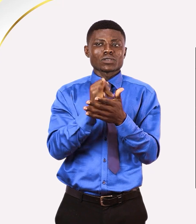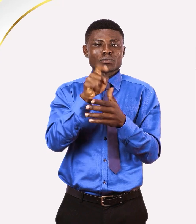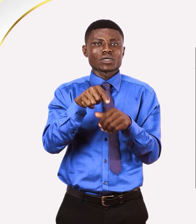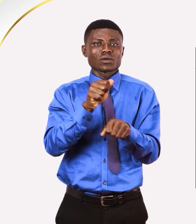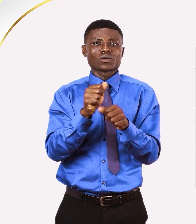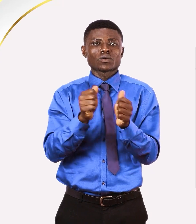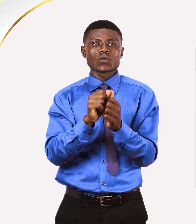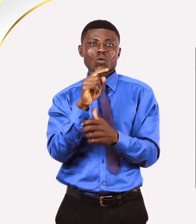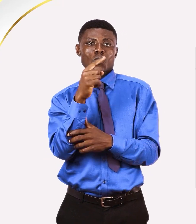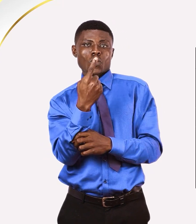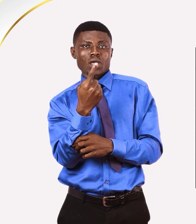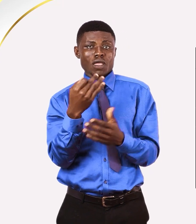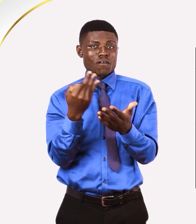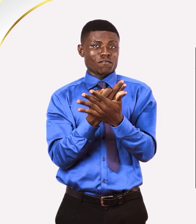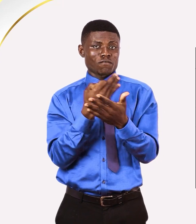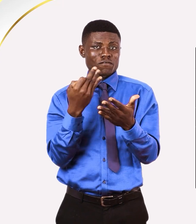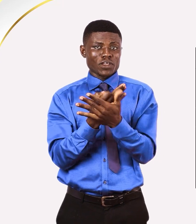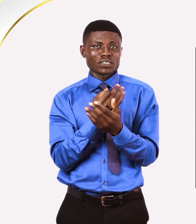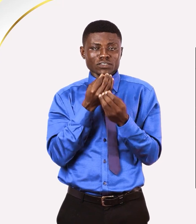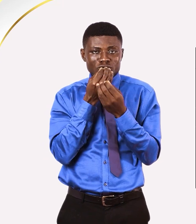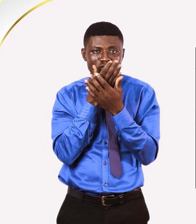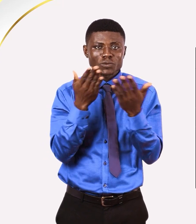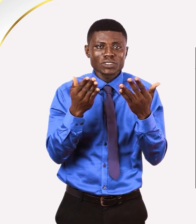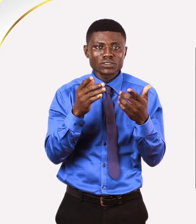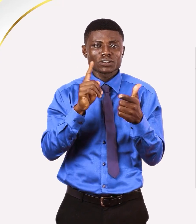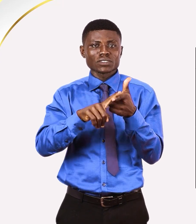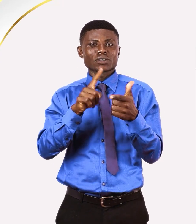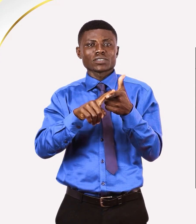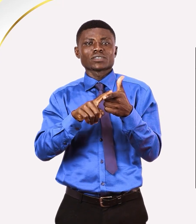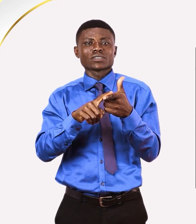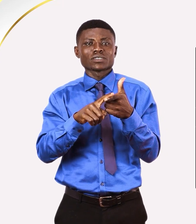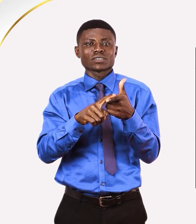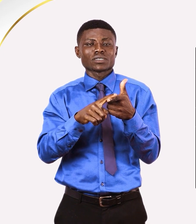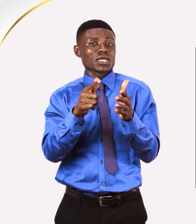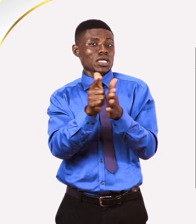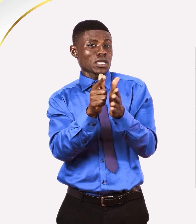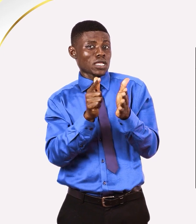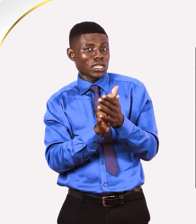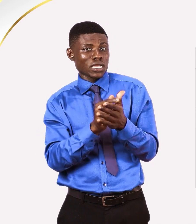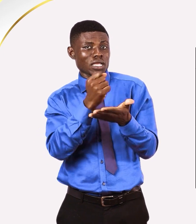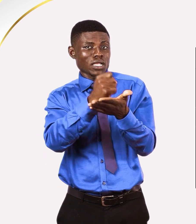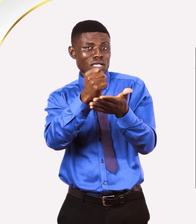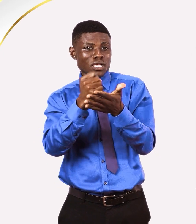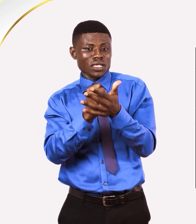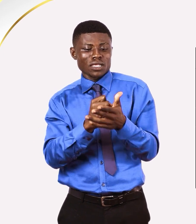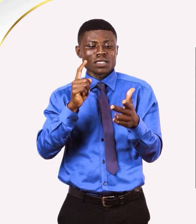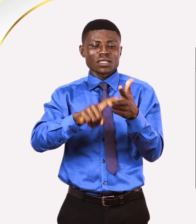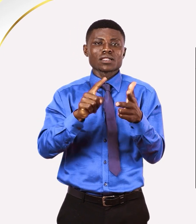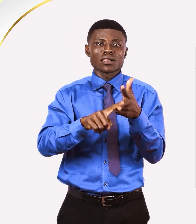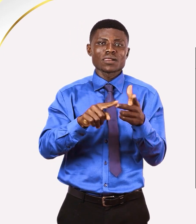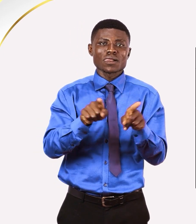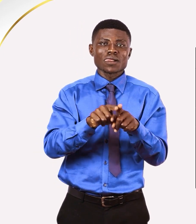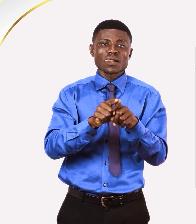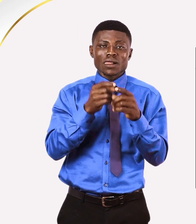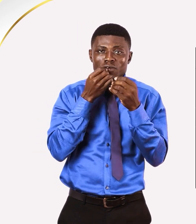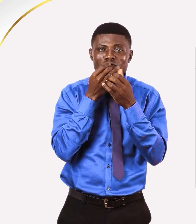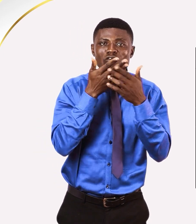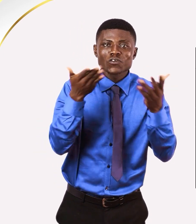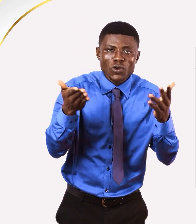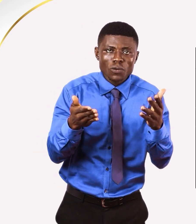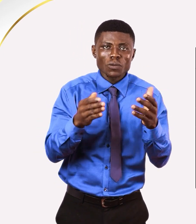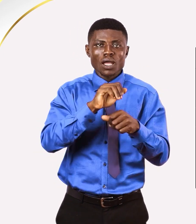the institution. 1. Financial information. 2. Legal documents.